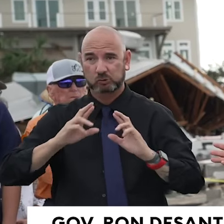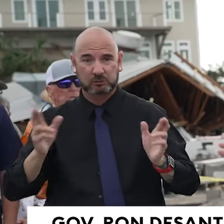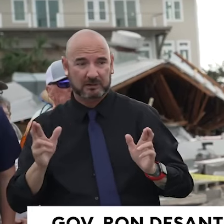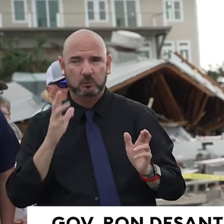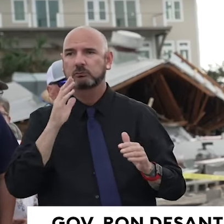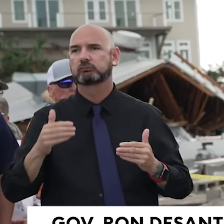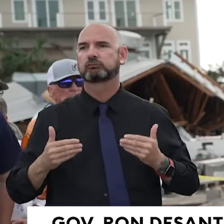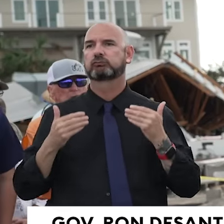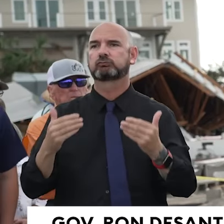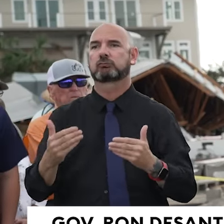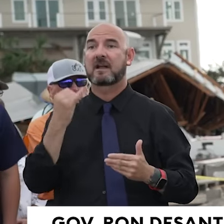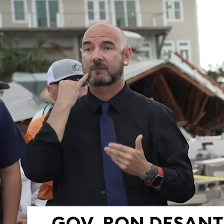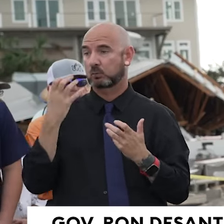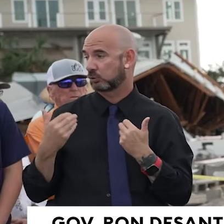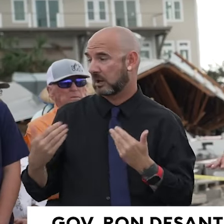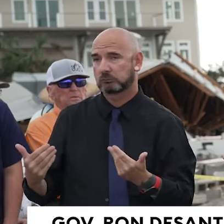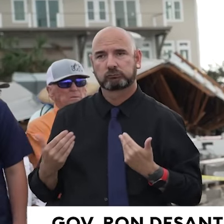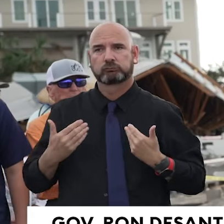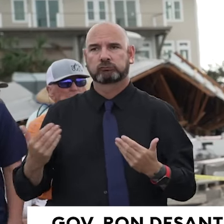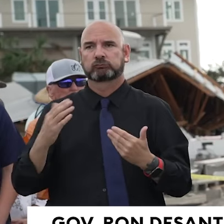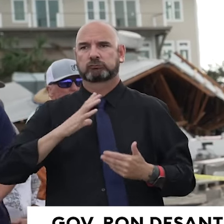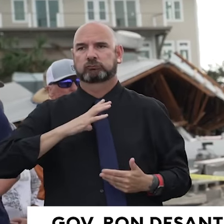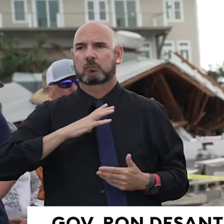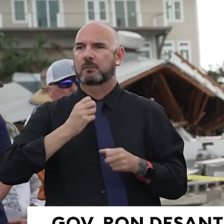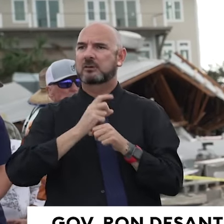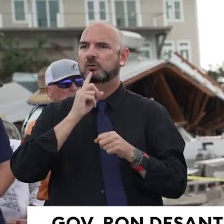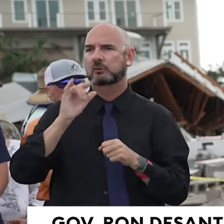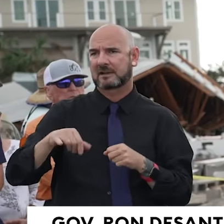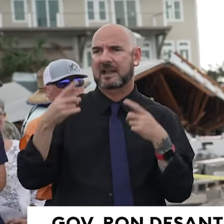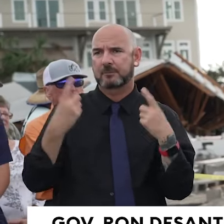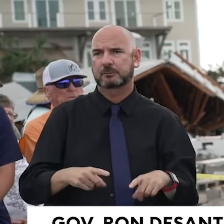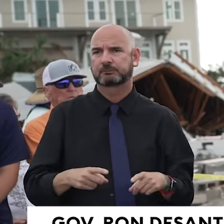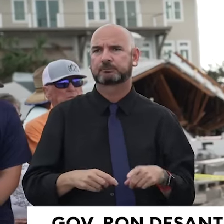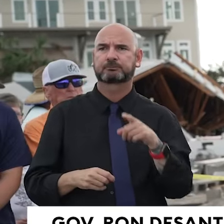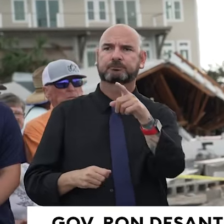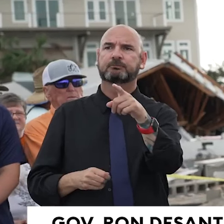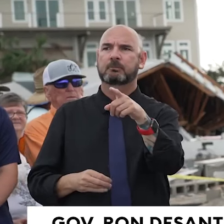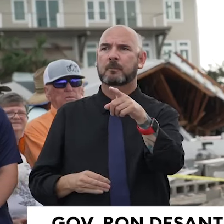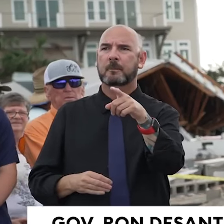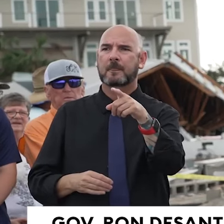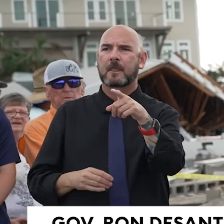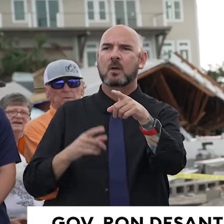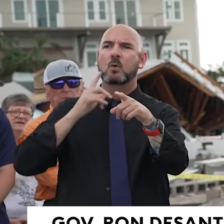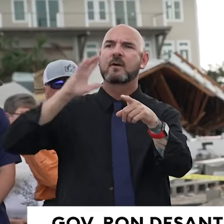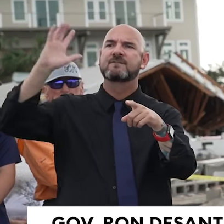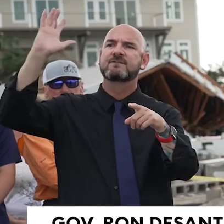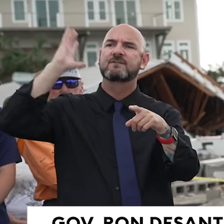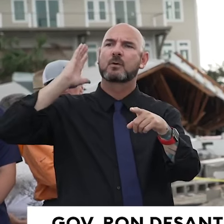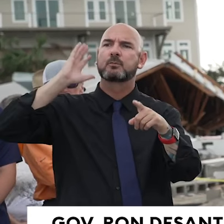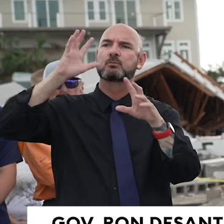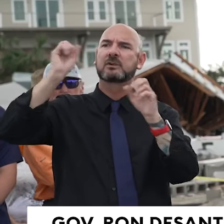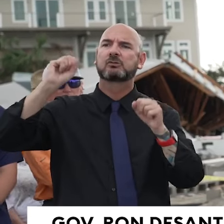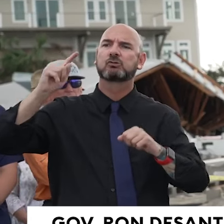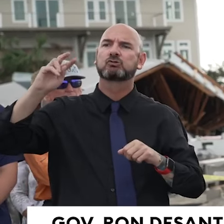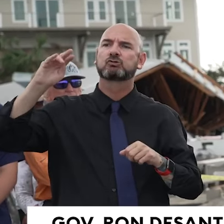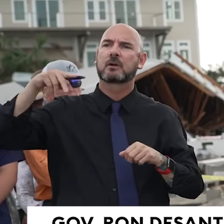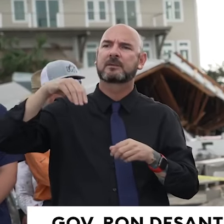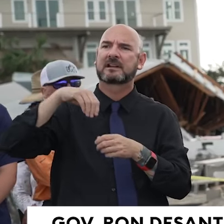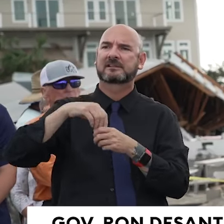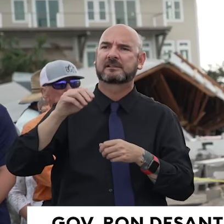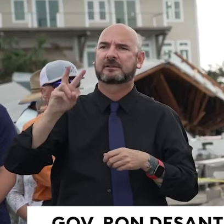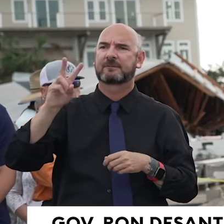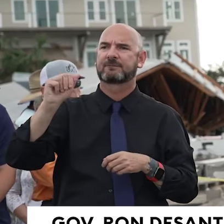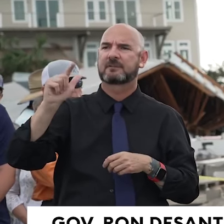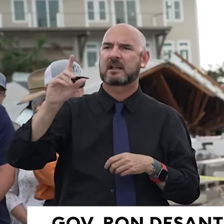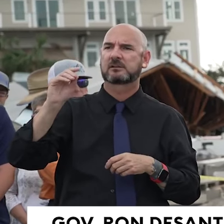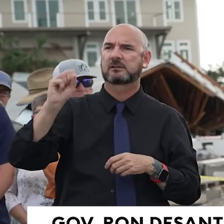today if they want to. We are making sure that is the case. Former President Trump is in Valdosta today. Have you heard from him